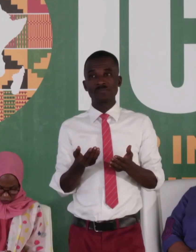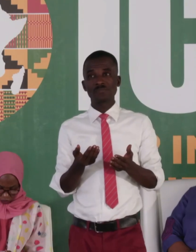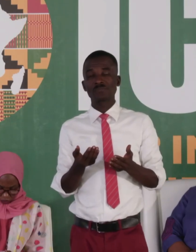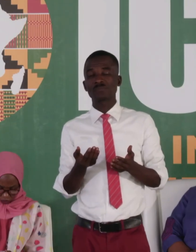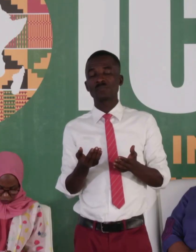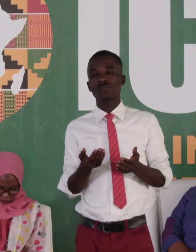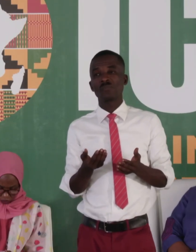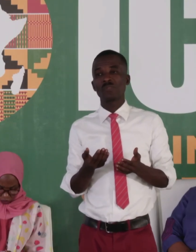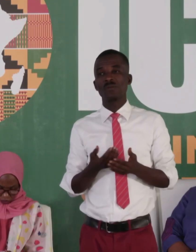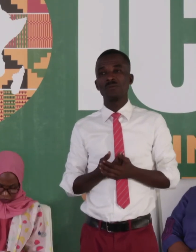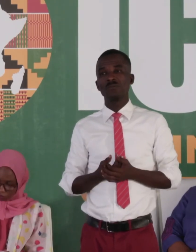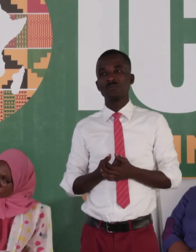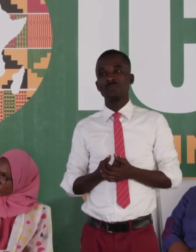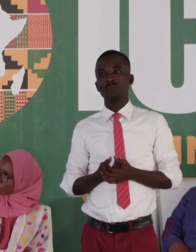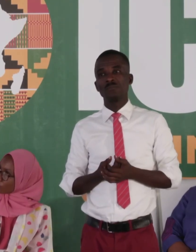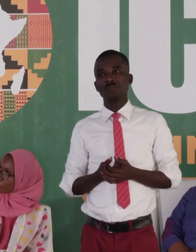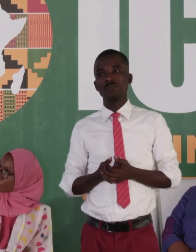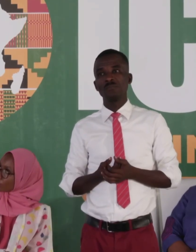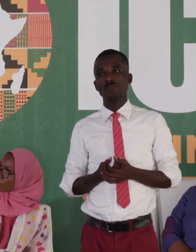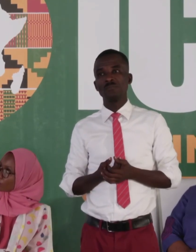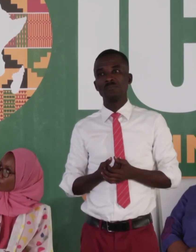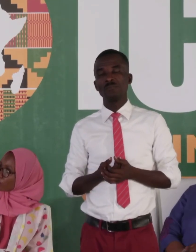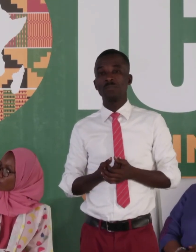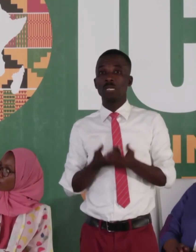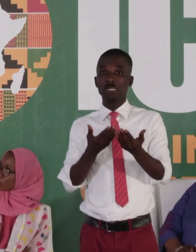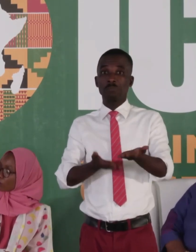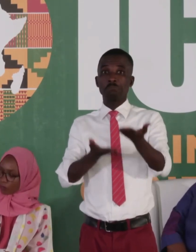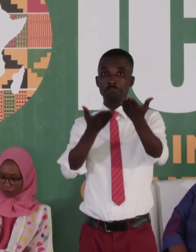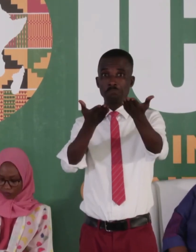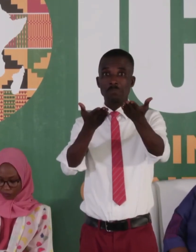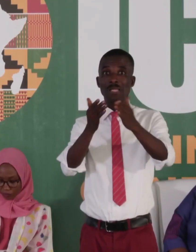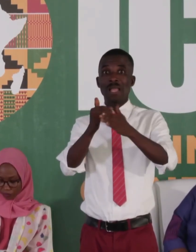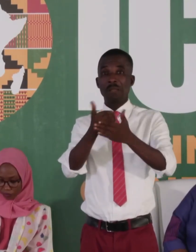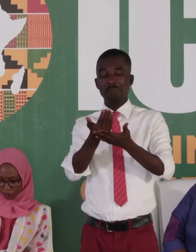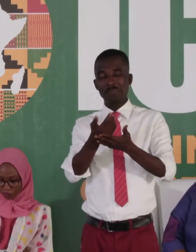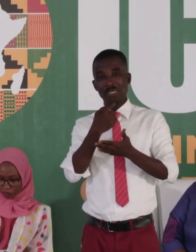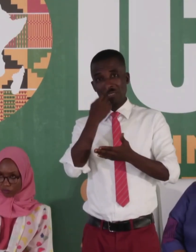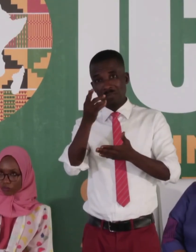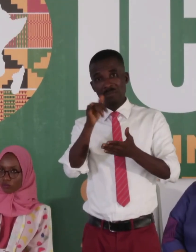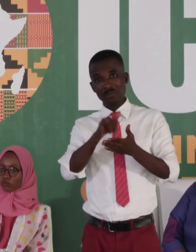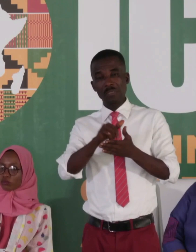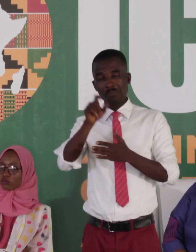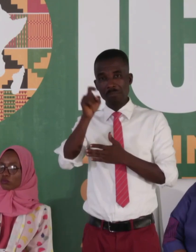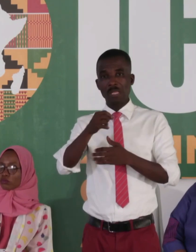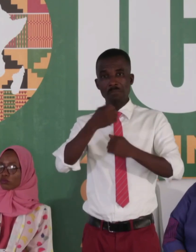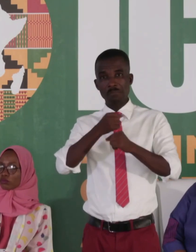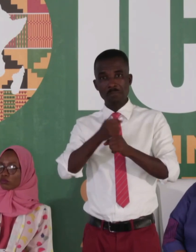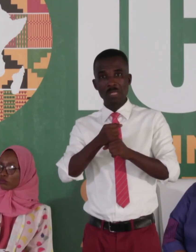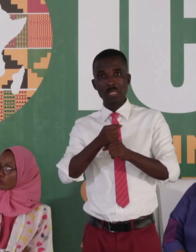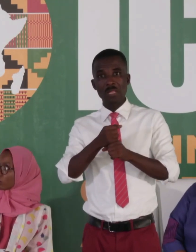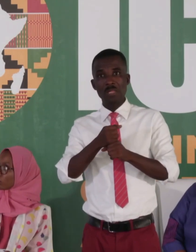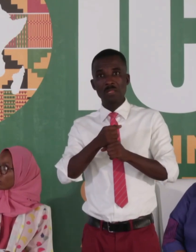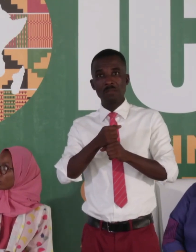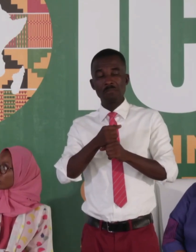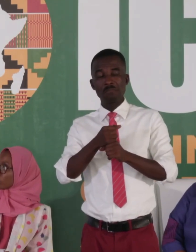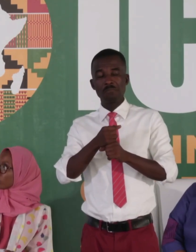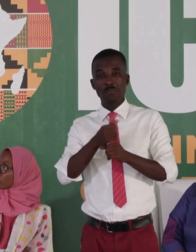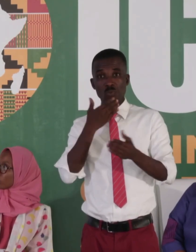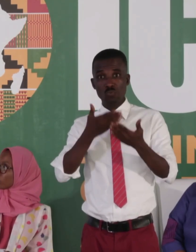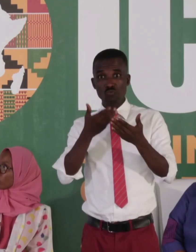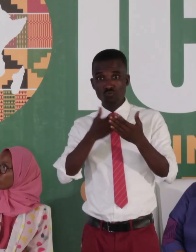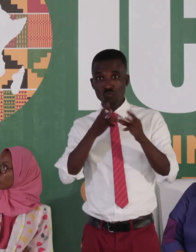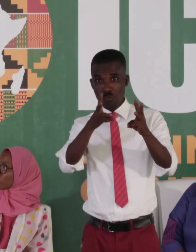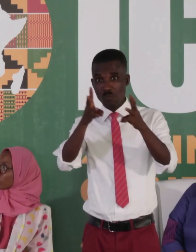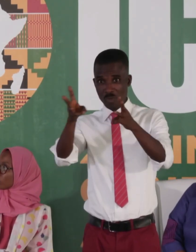I put down some recommendations, and we recommend that we strengthen decentralized care models,